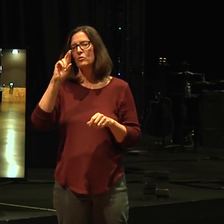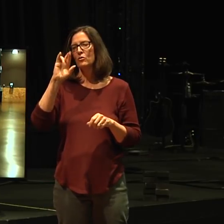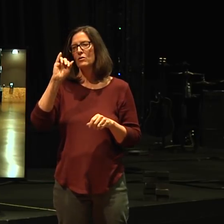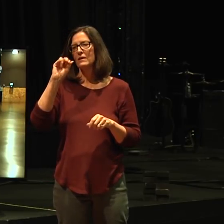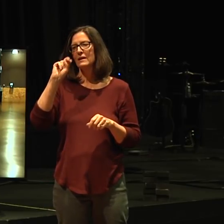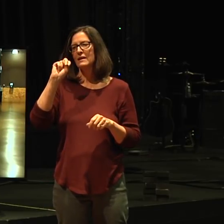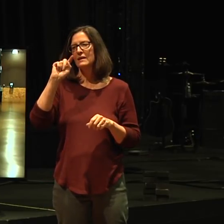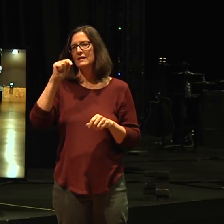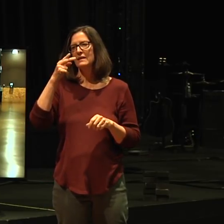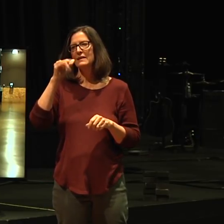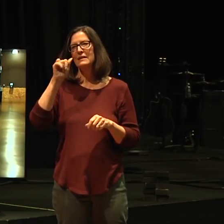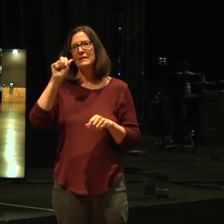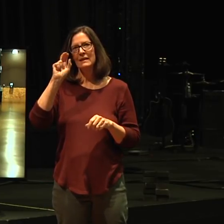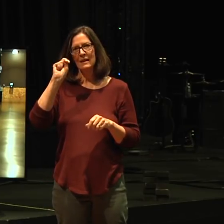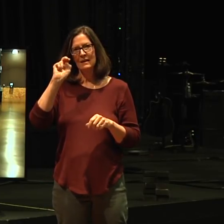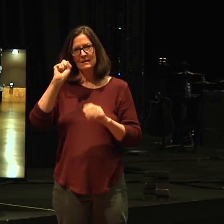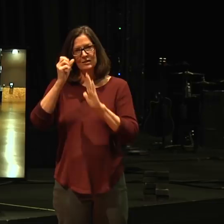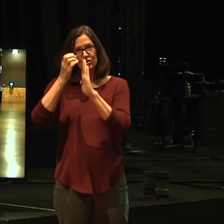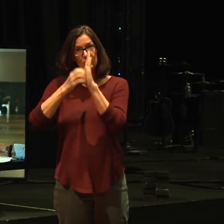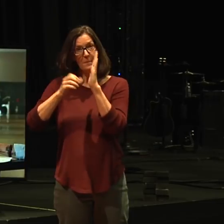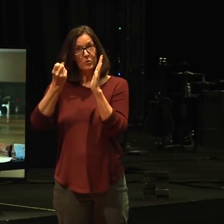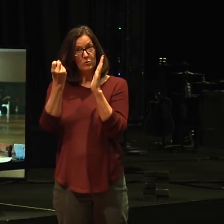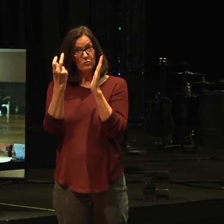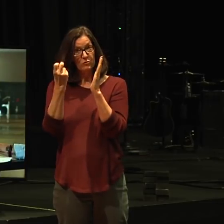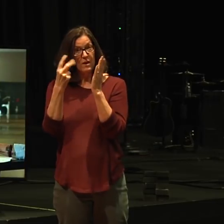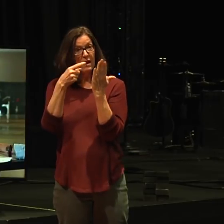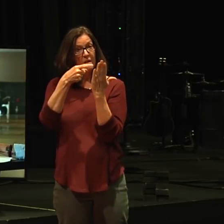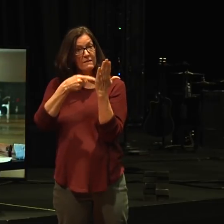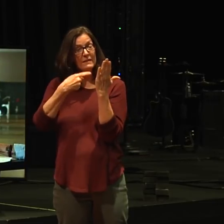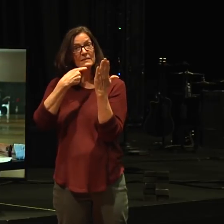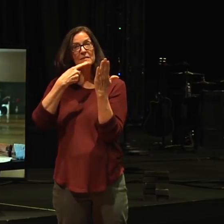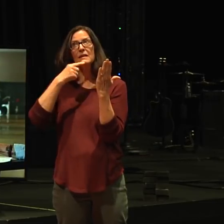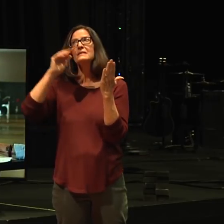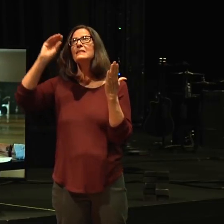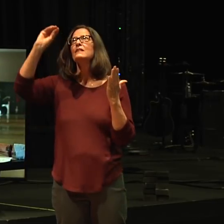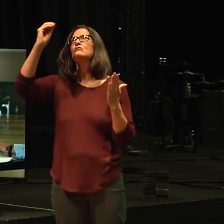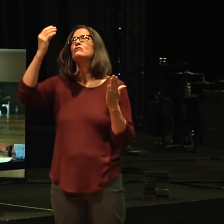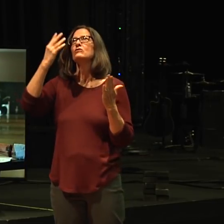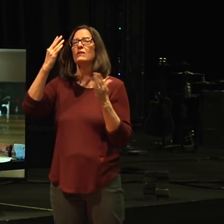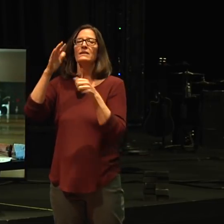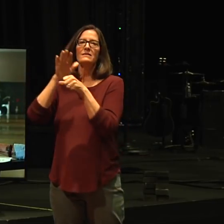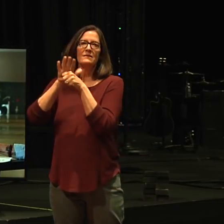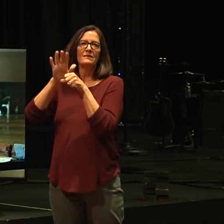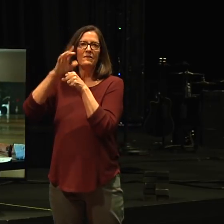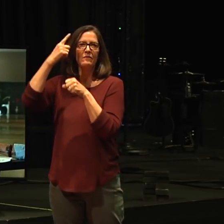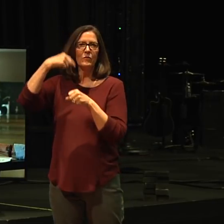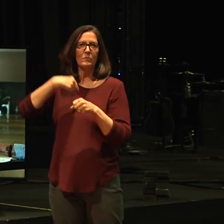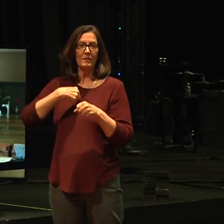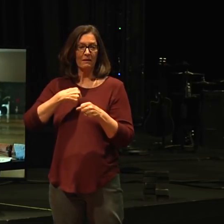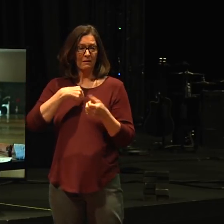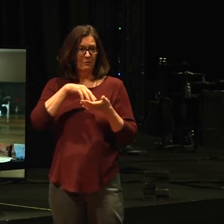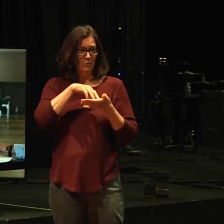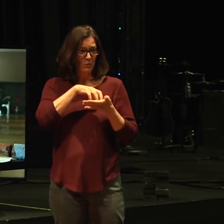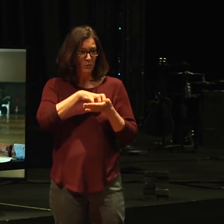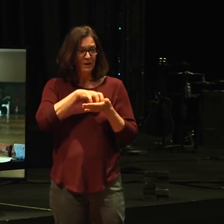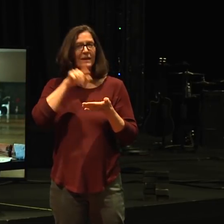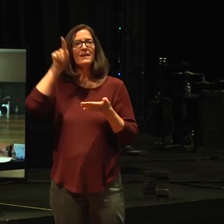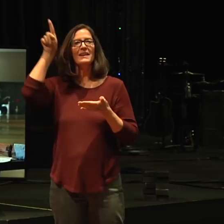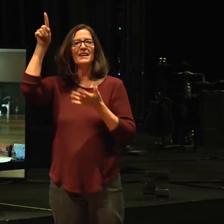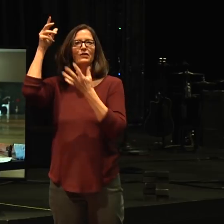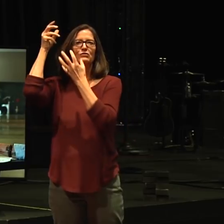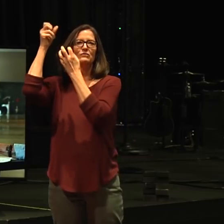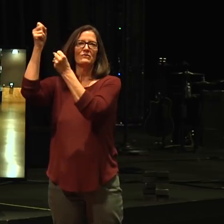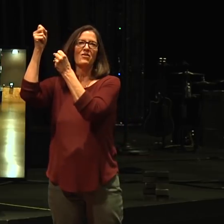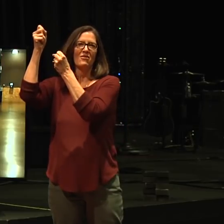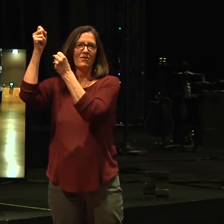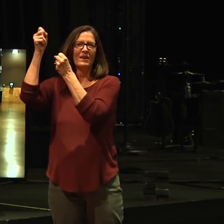2 Corinthians 12, it tells us that his grace is sufficient for me, and when I'm weak, he's strong. And that's what I cling